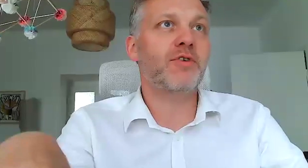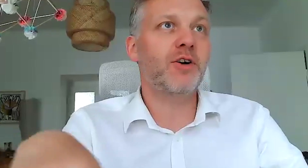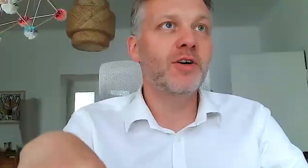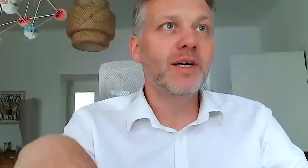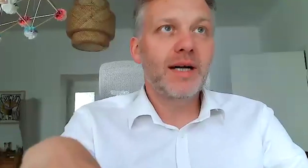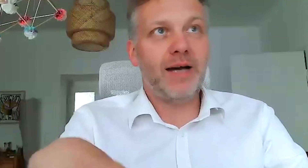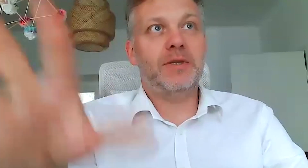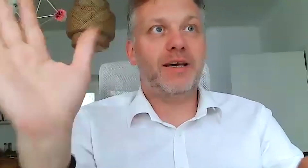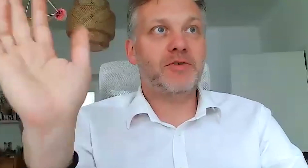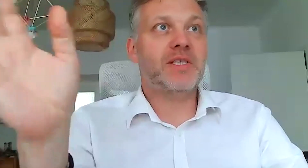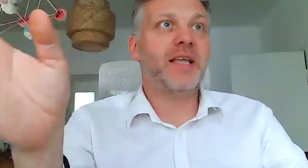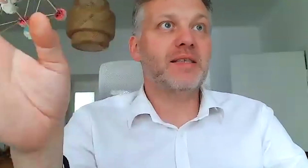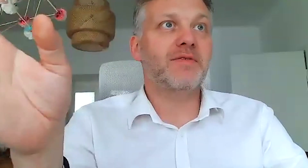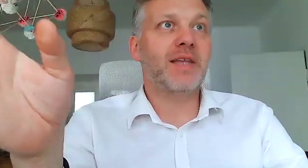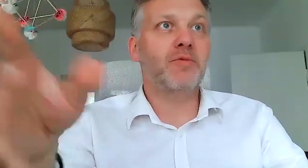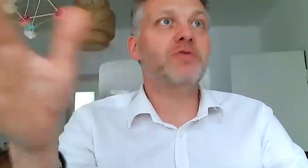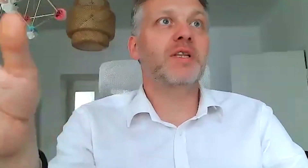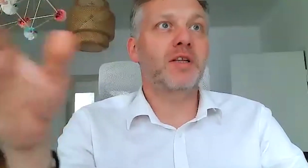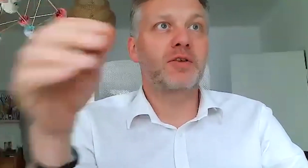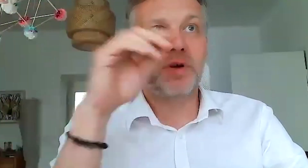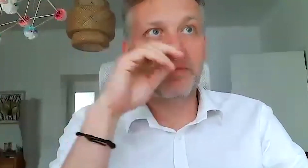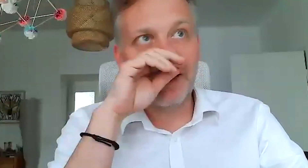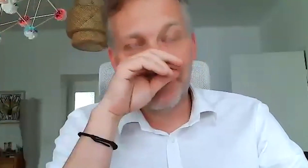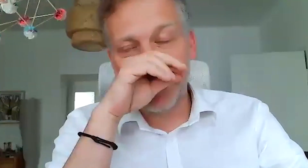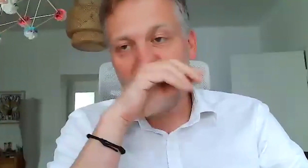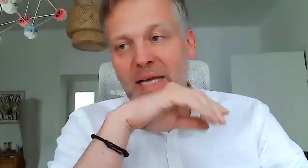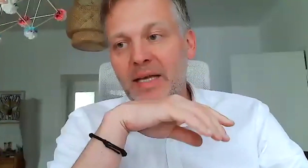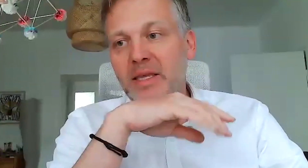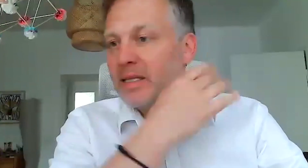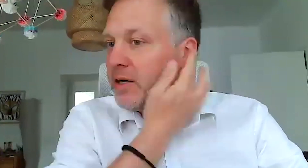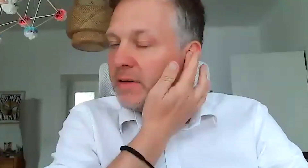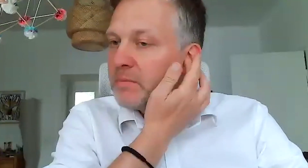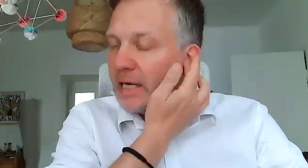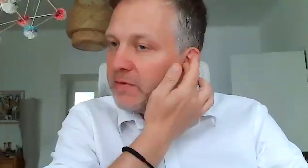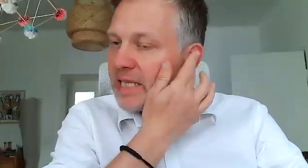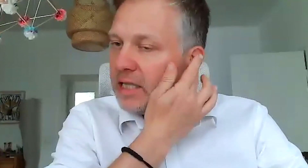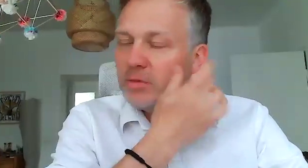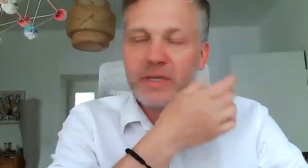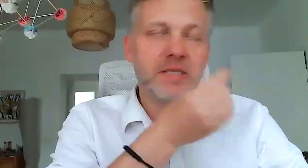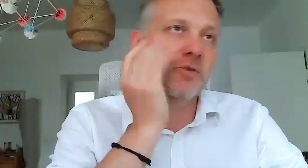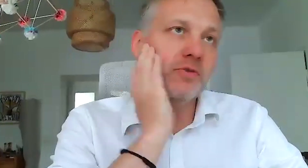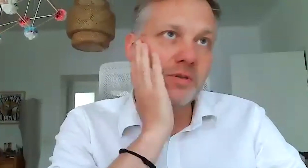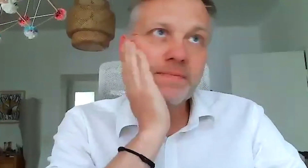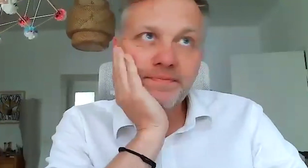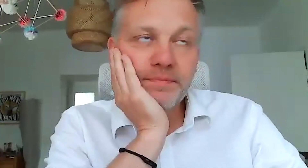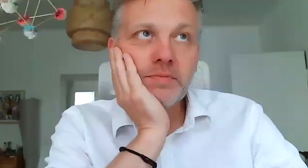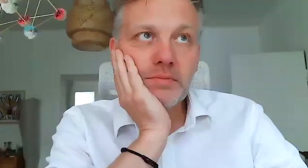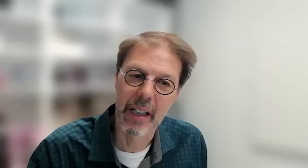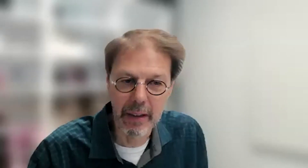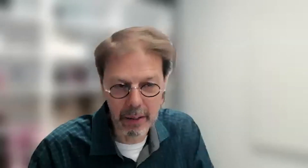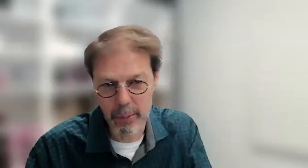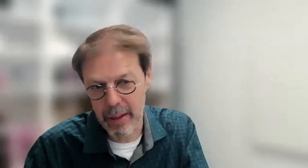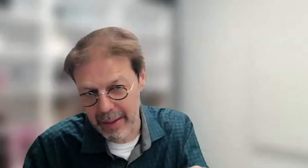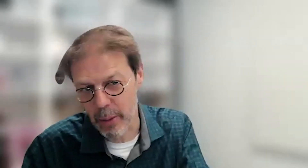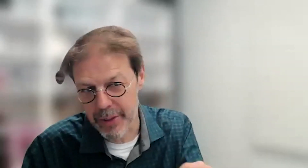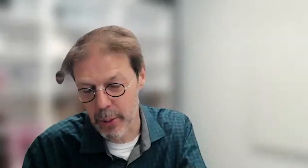been several. I would like to see tons of them. We'd really learn from them. And I think they're a kind of scalable, nice solution.